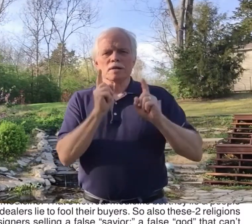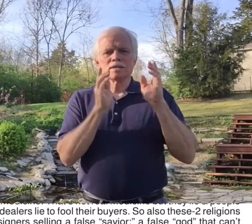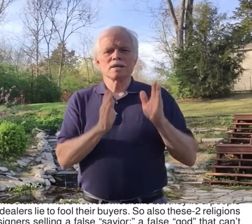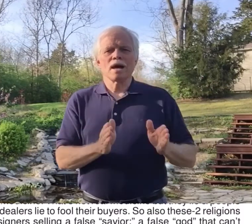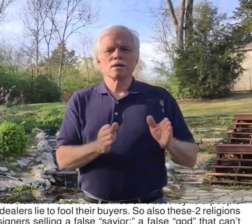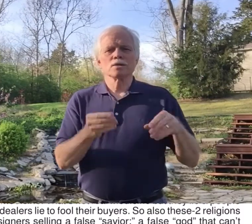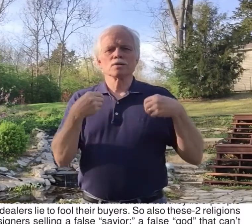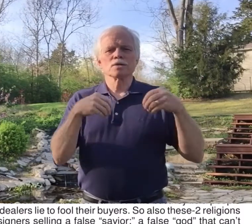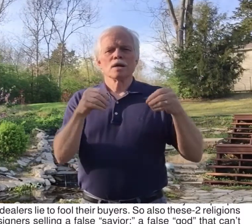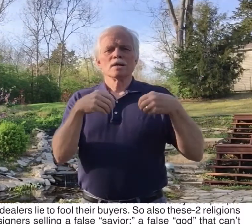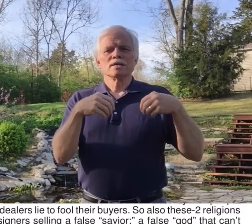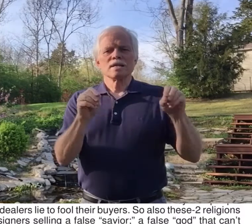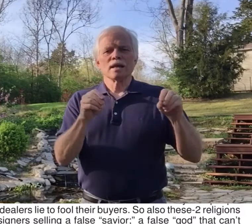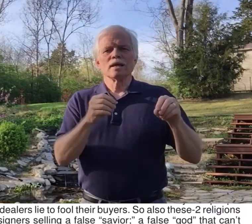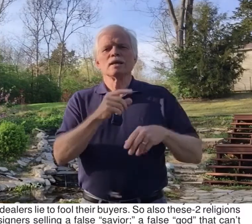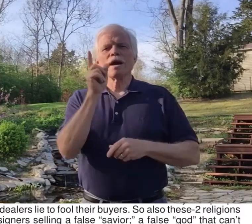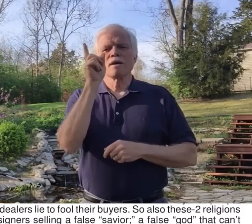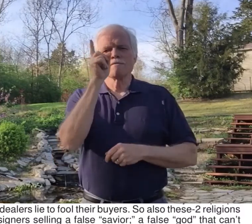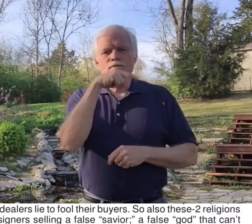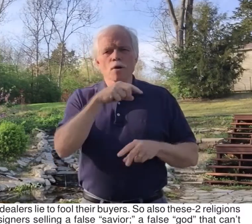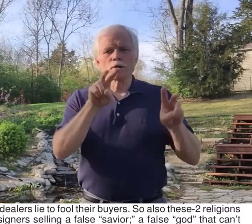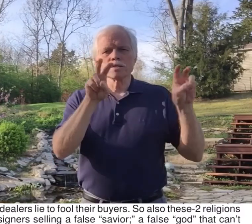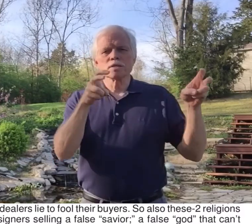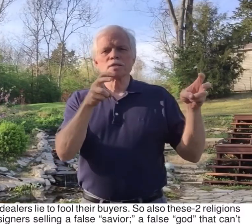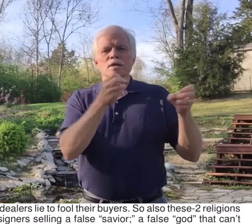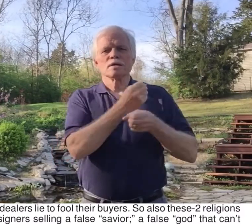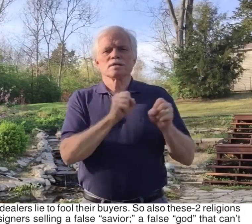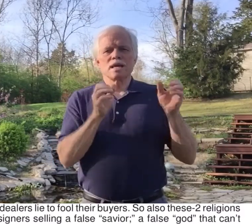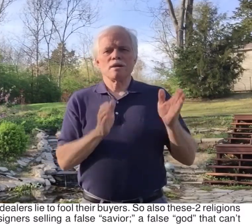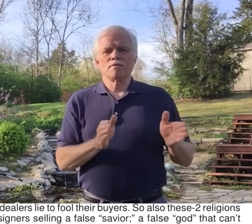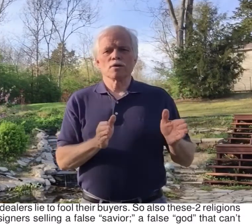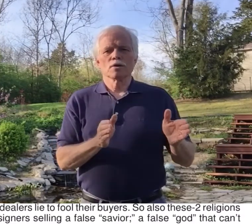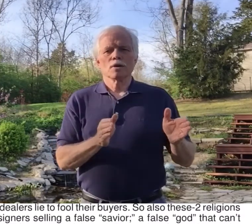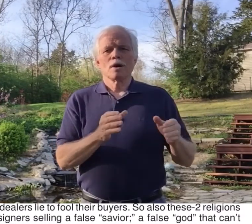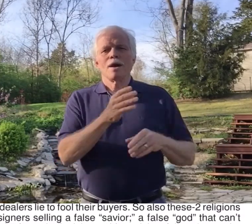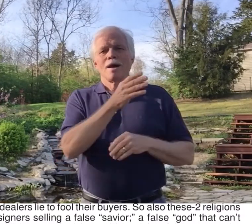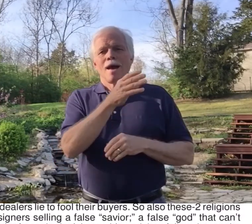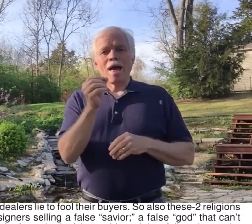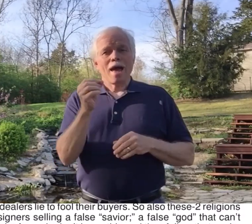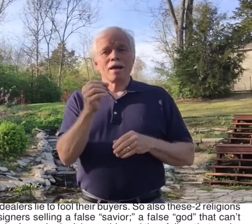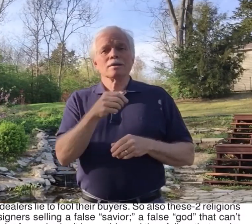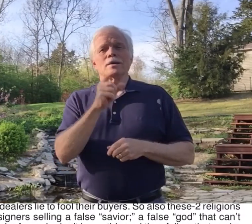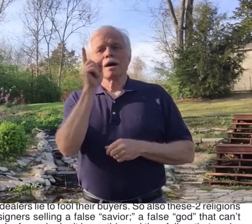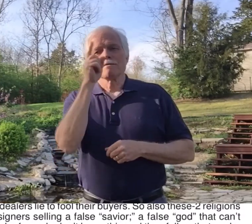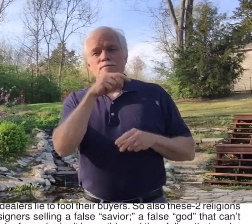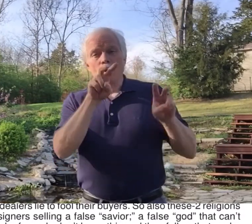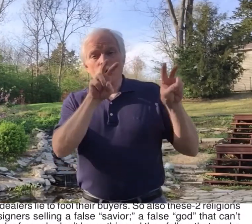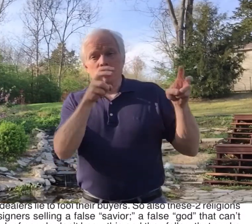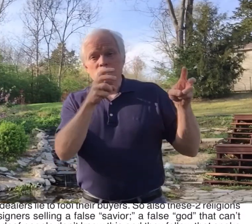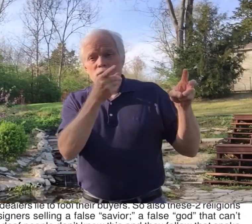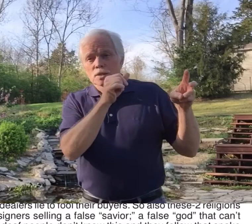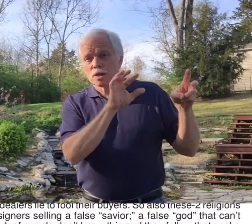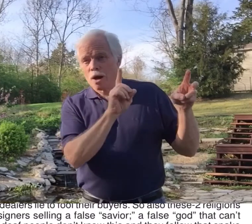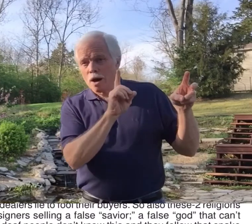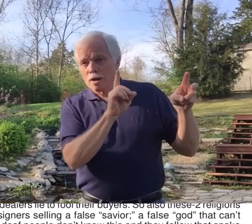signers that they somebody in false world.